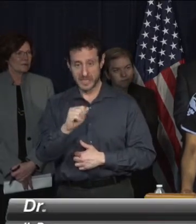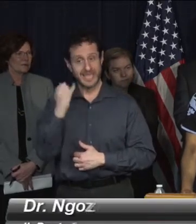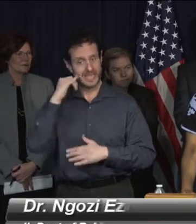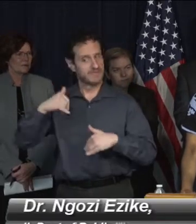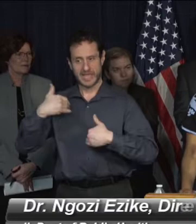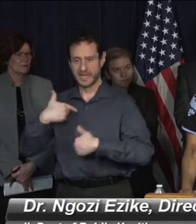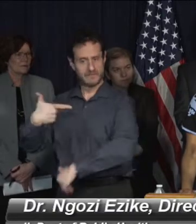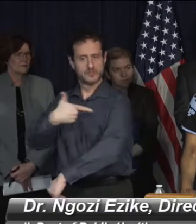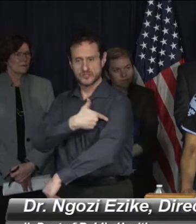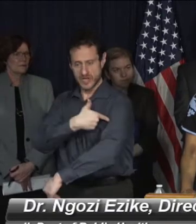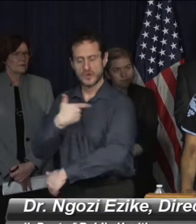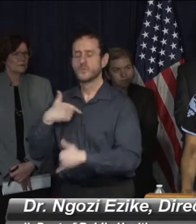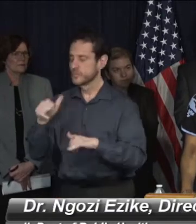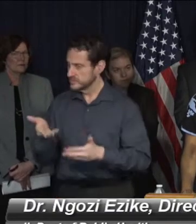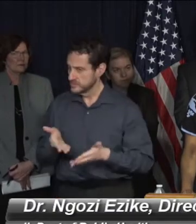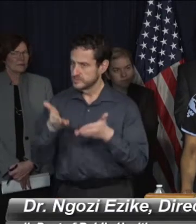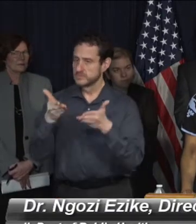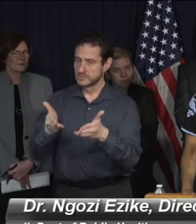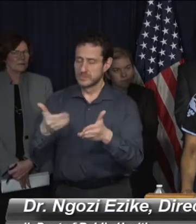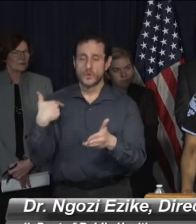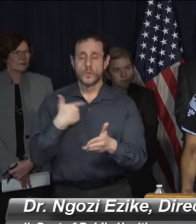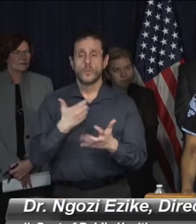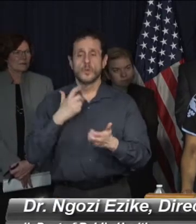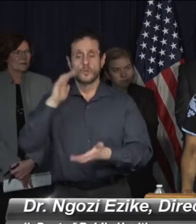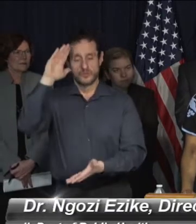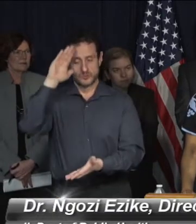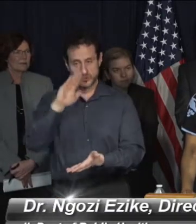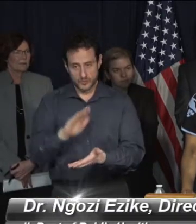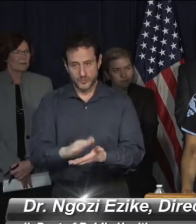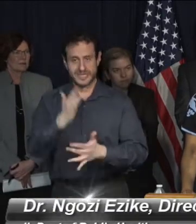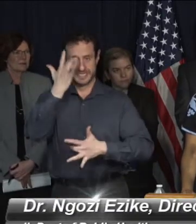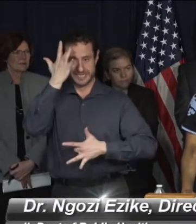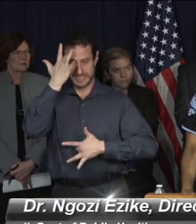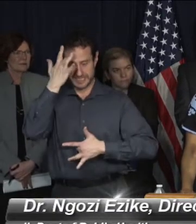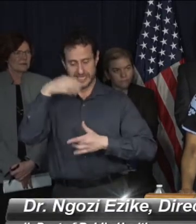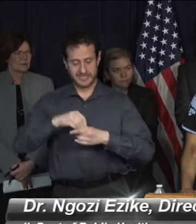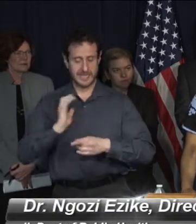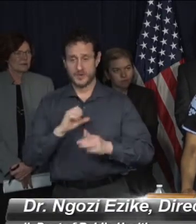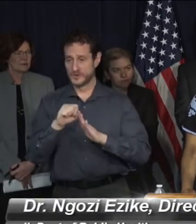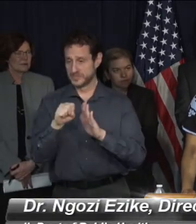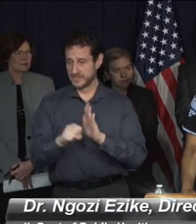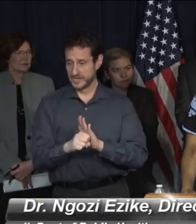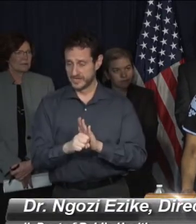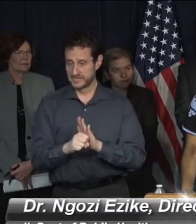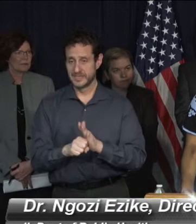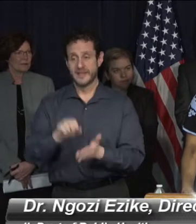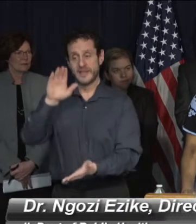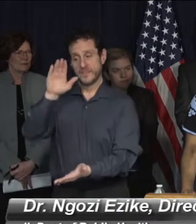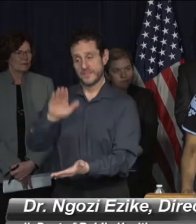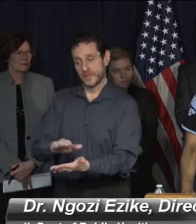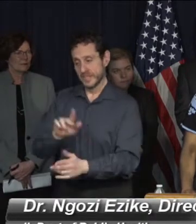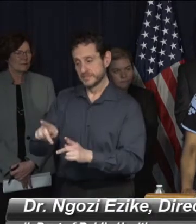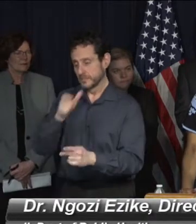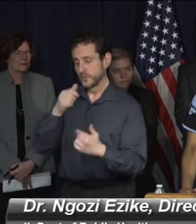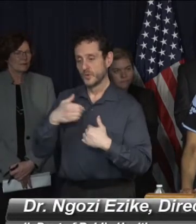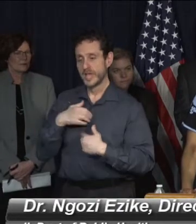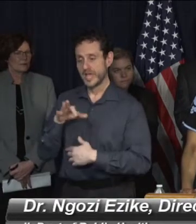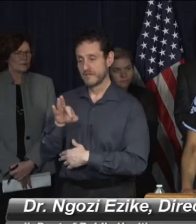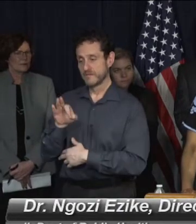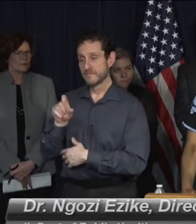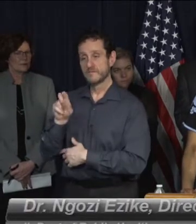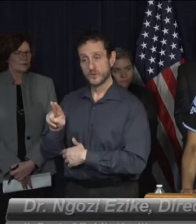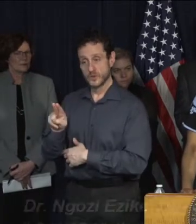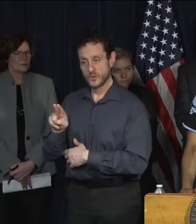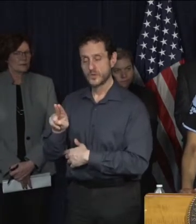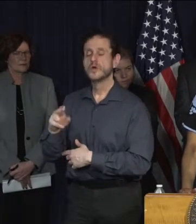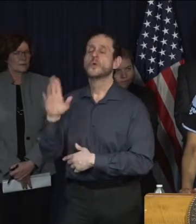recommending. We want to decrease the disease burden in our state. The less people that have flu, the more resources